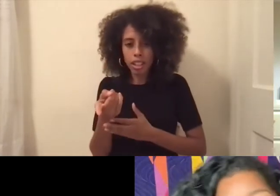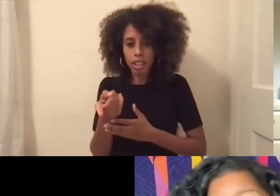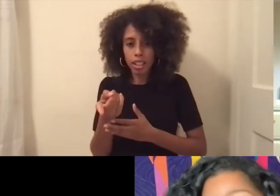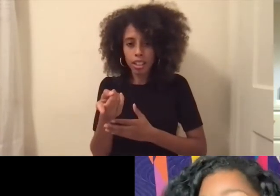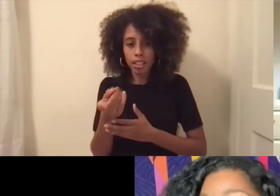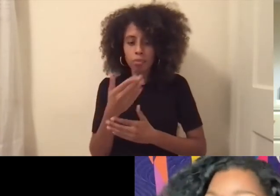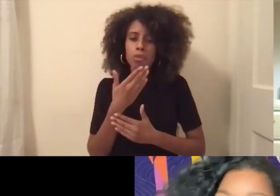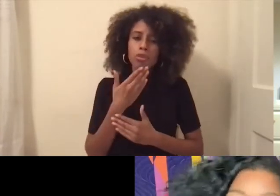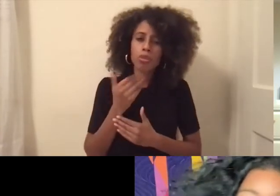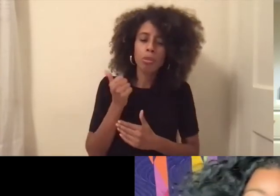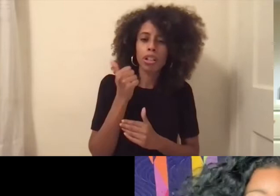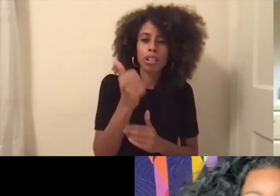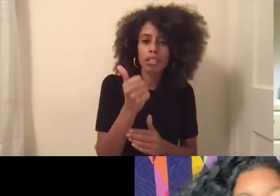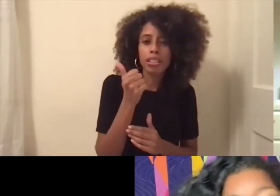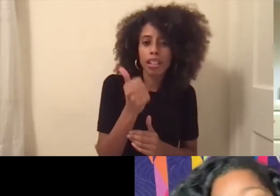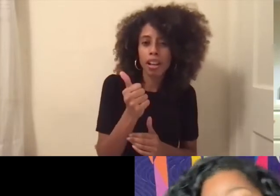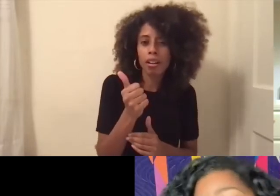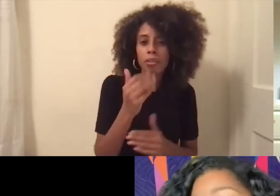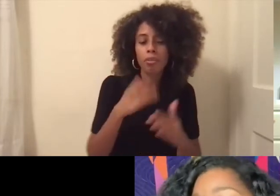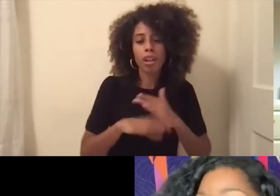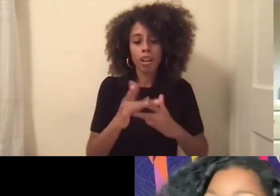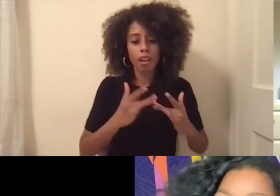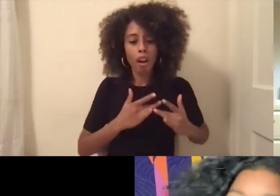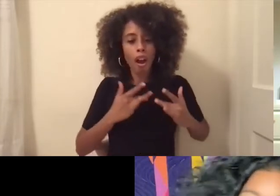your heart, holding space,